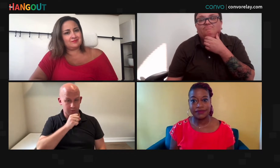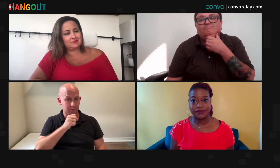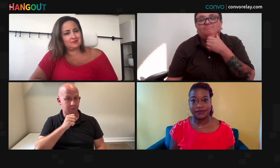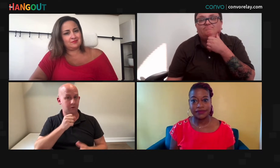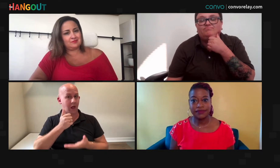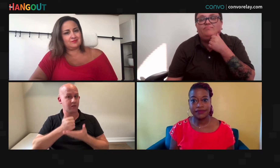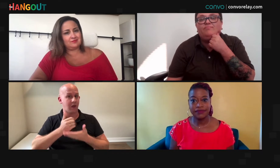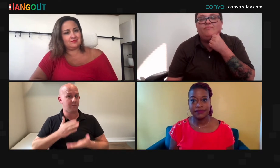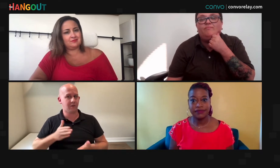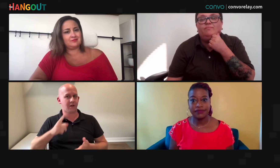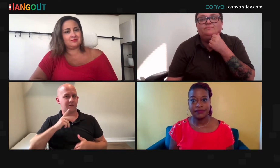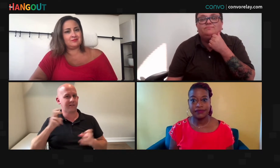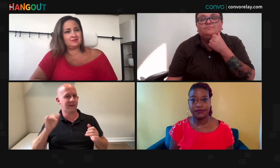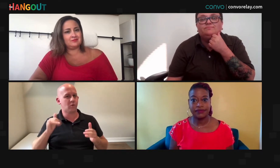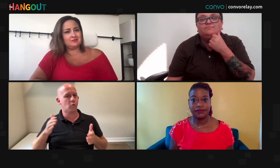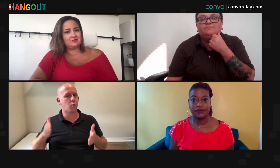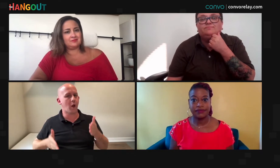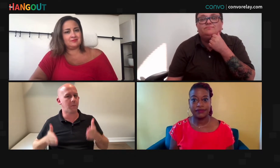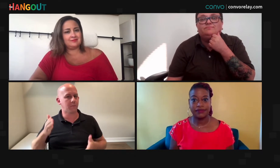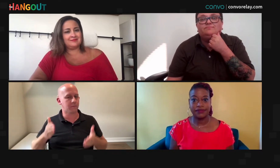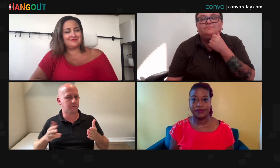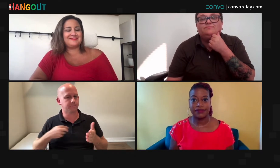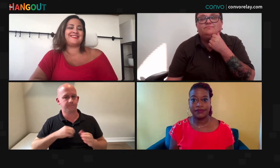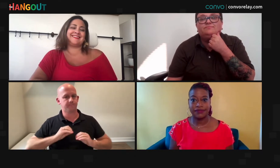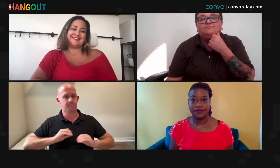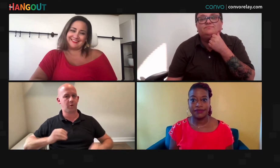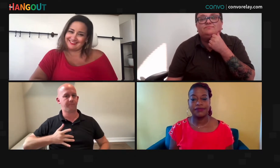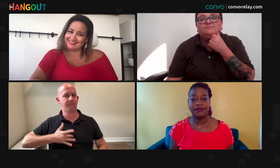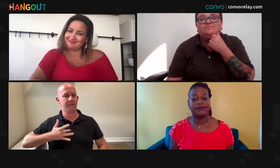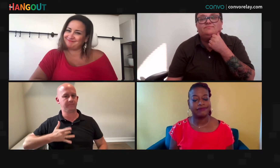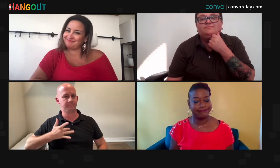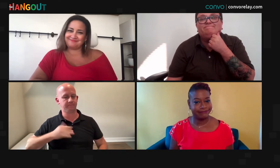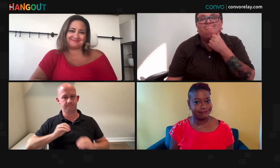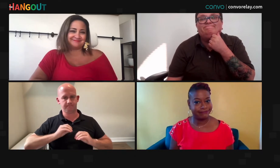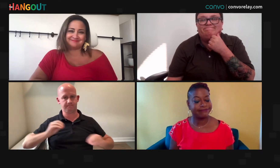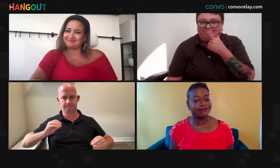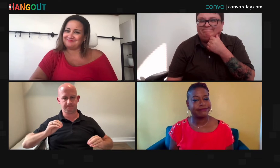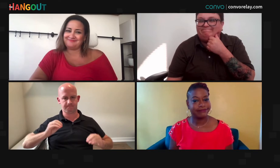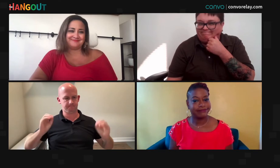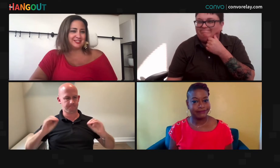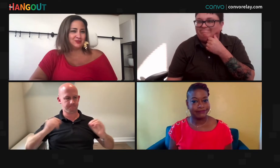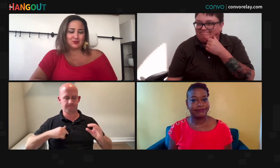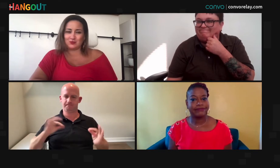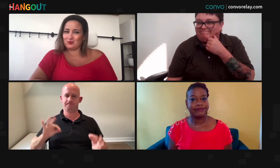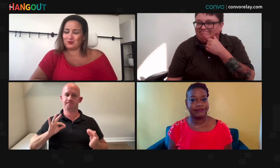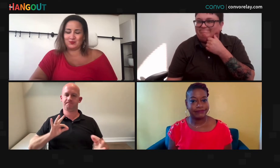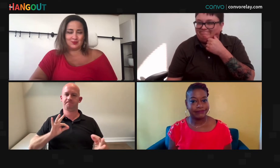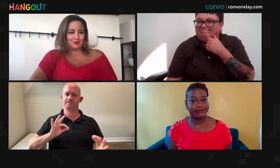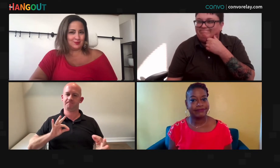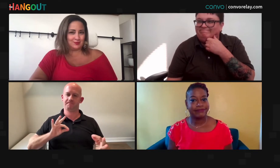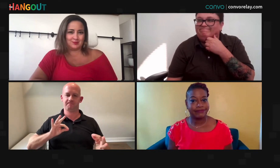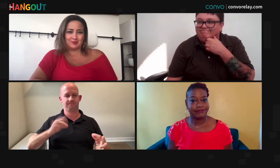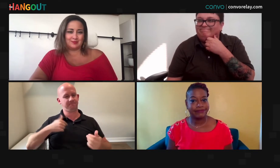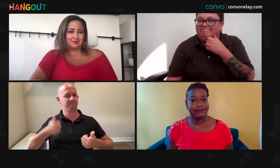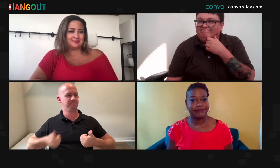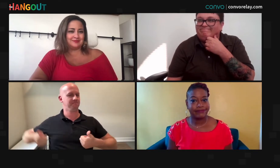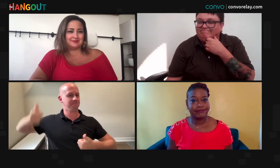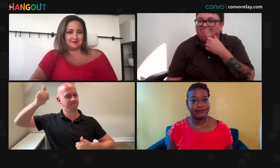lot of people in the deaf community who assume that therapists are like robots, that we have no feelings, that we are